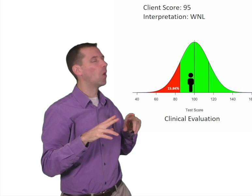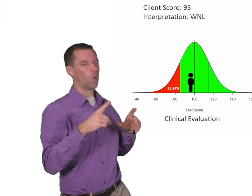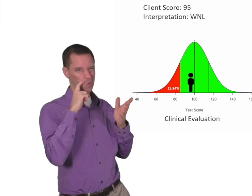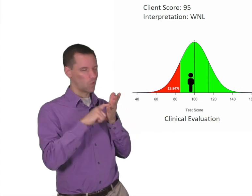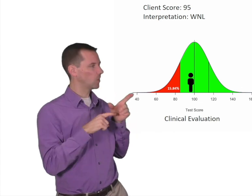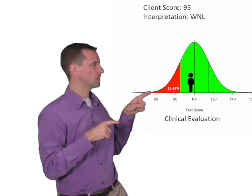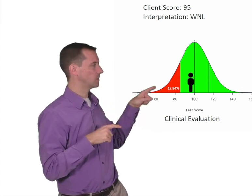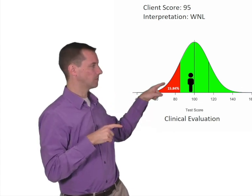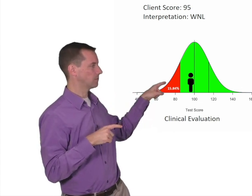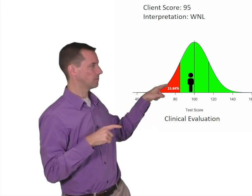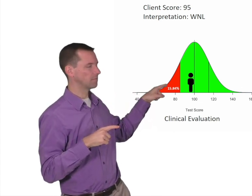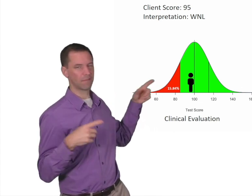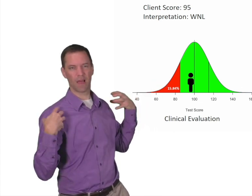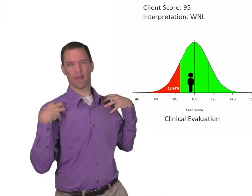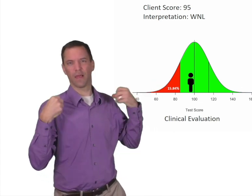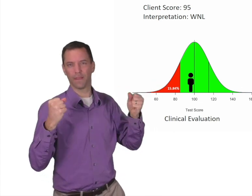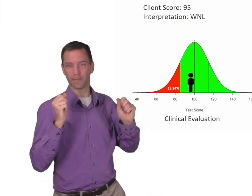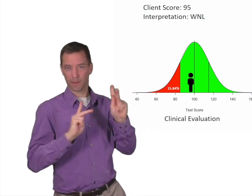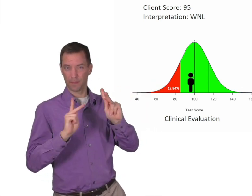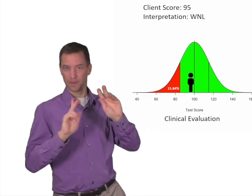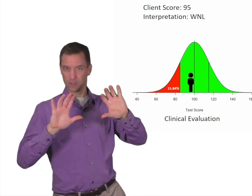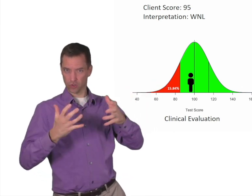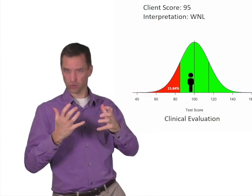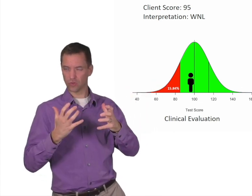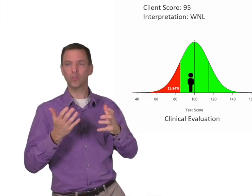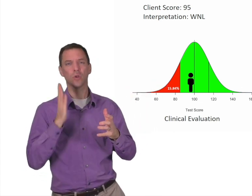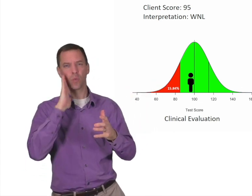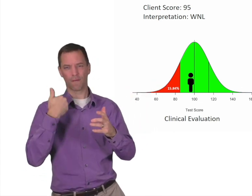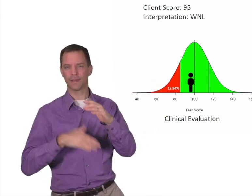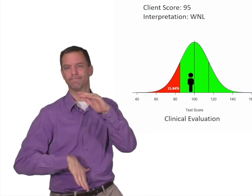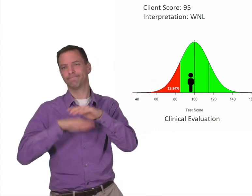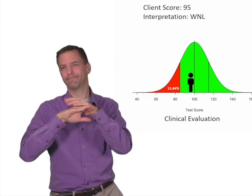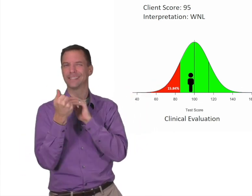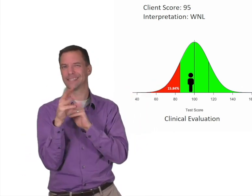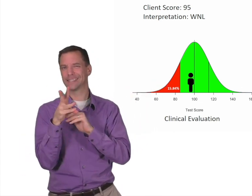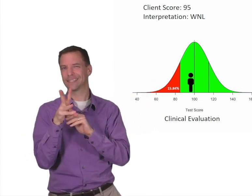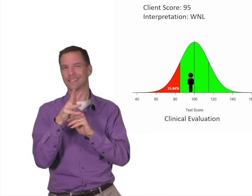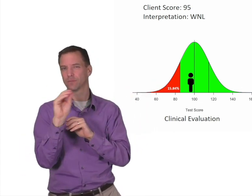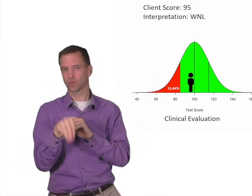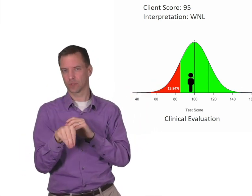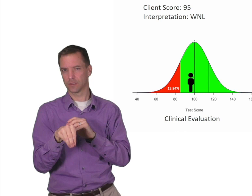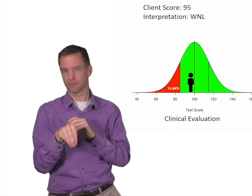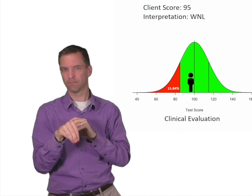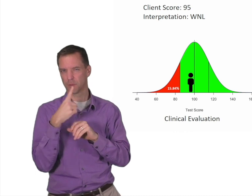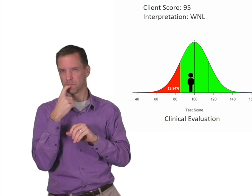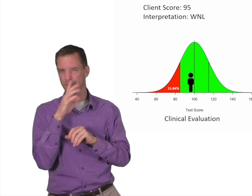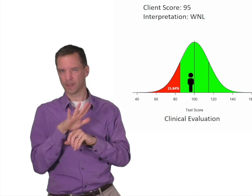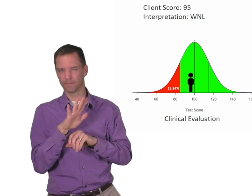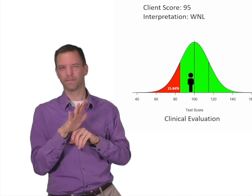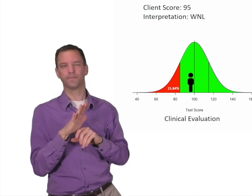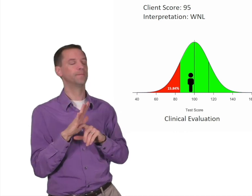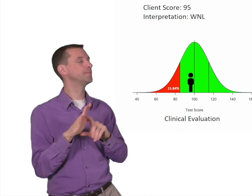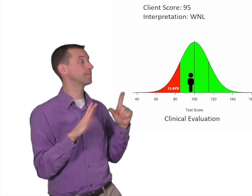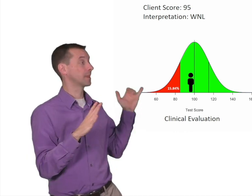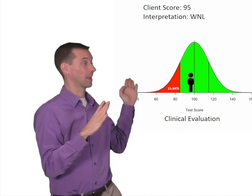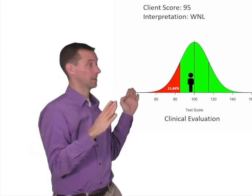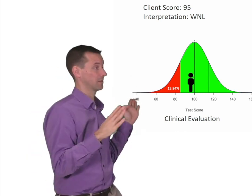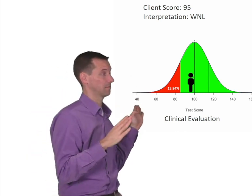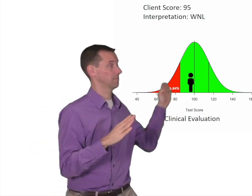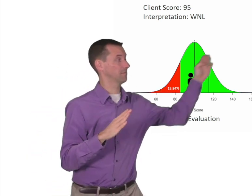red area here increases in size. Notice that in a healthy population, you will have a maximum of